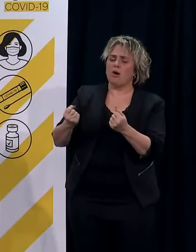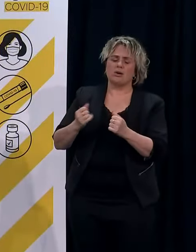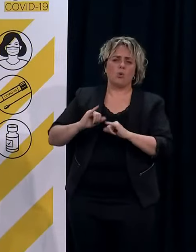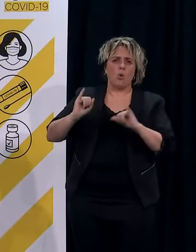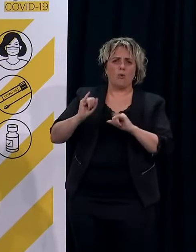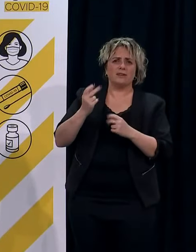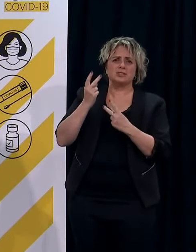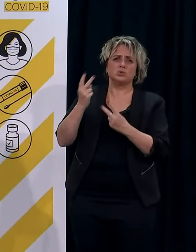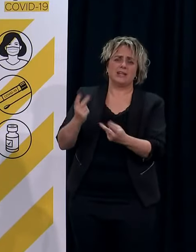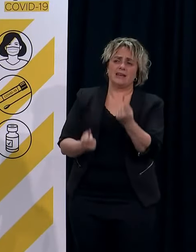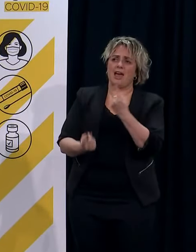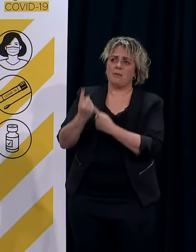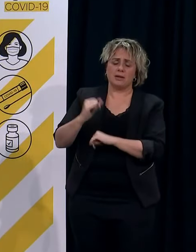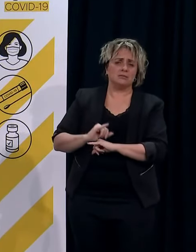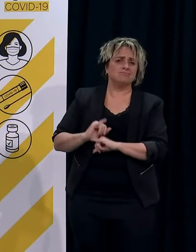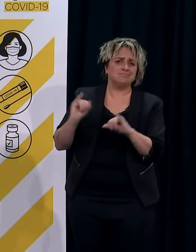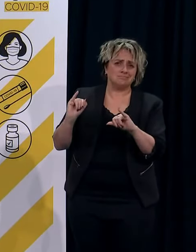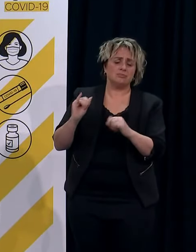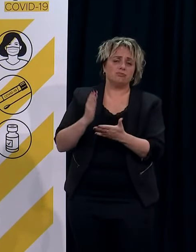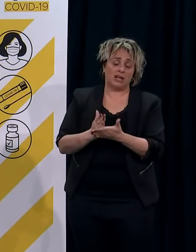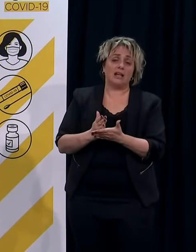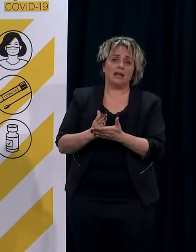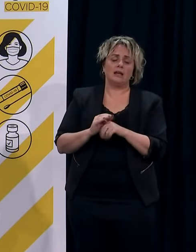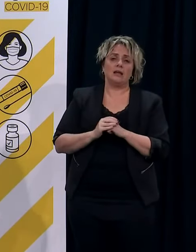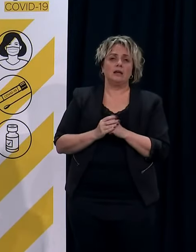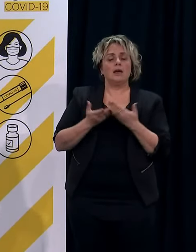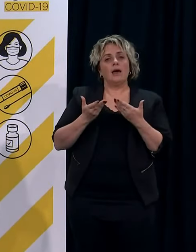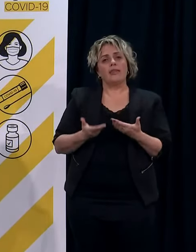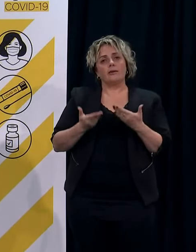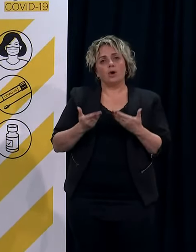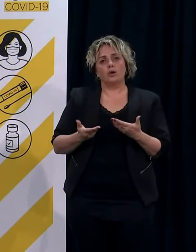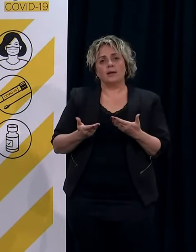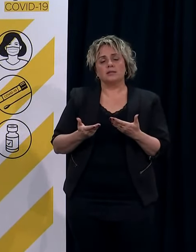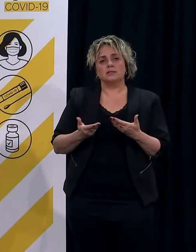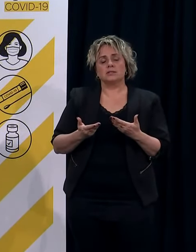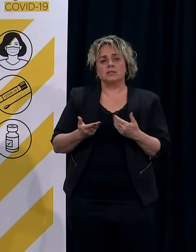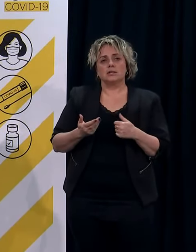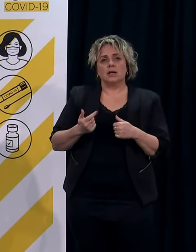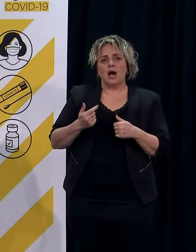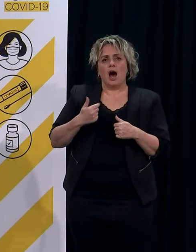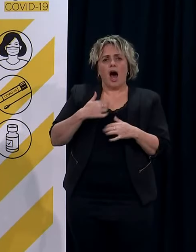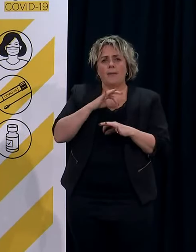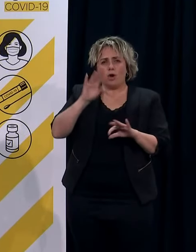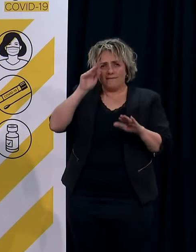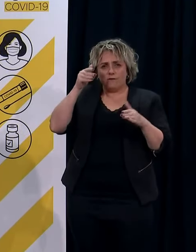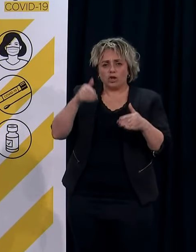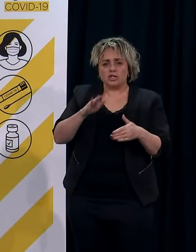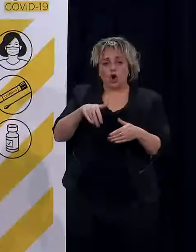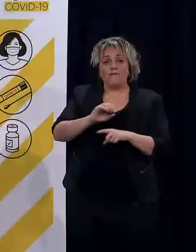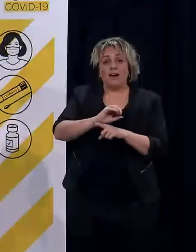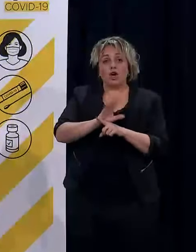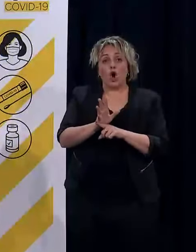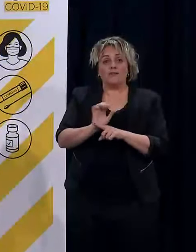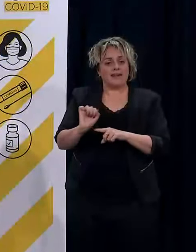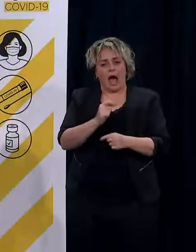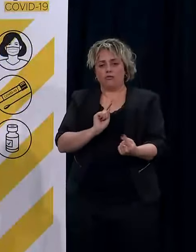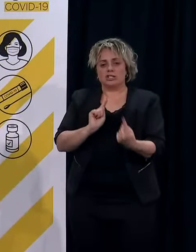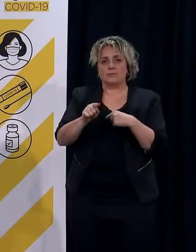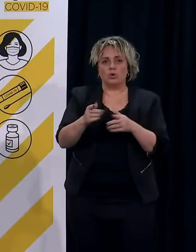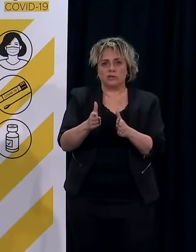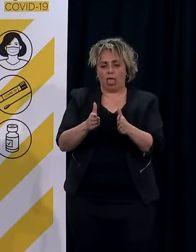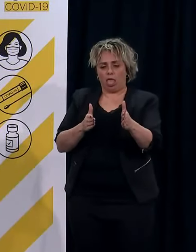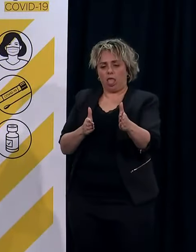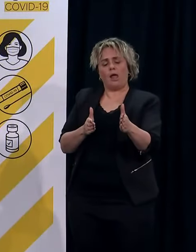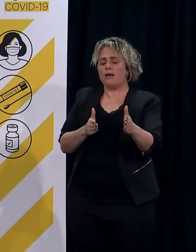see. At this stage, my focus is not on whether or not this has set back our COVID response. I do not believe it